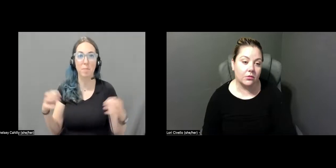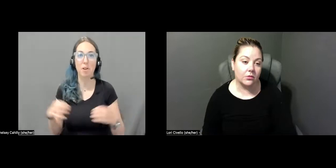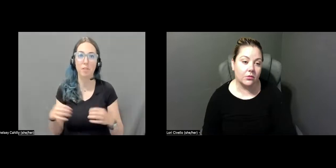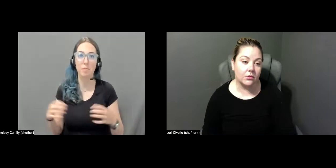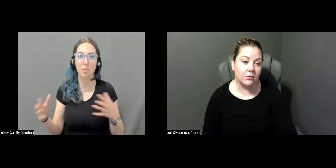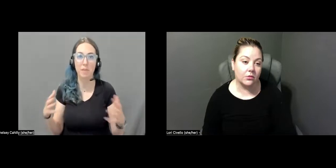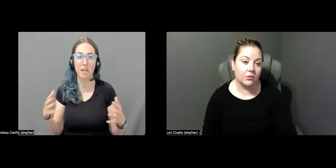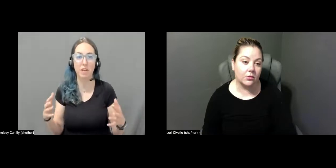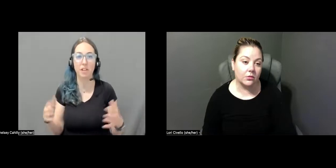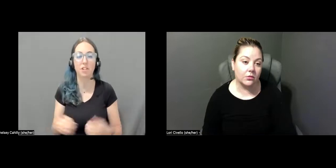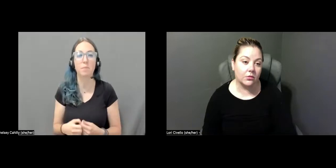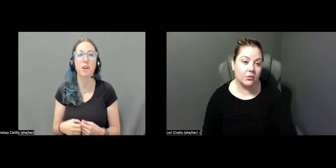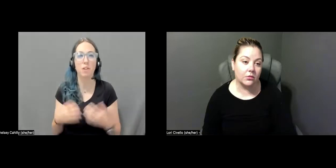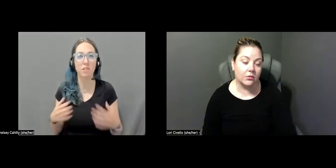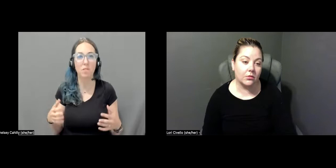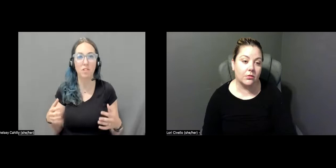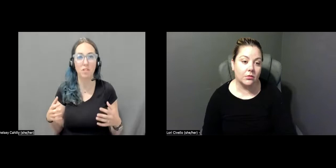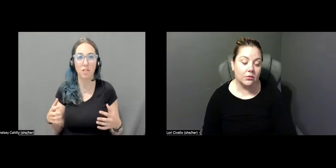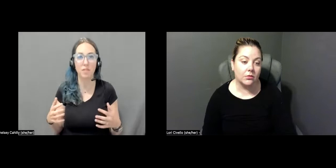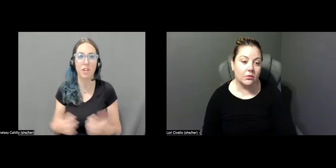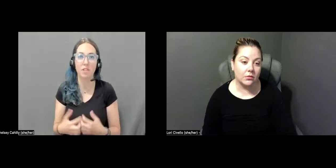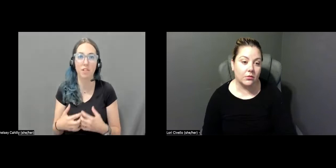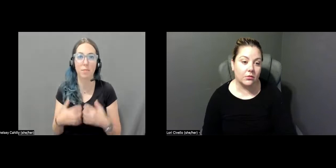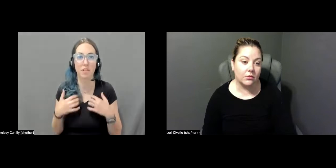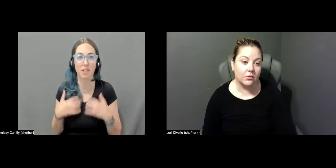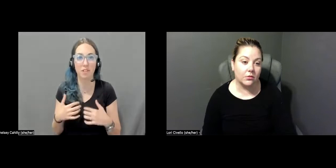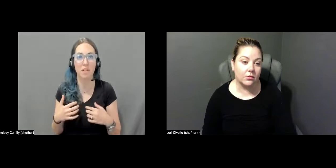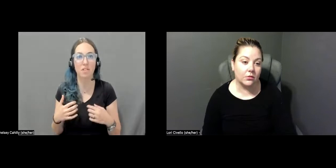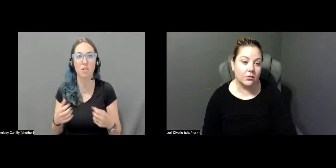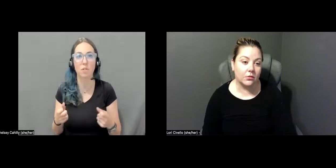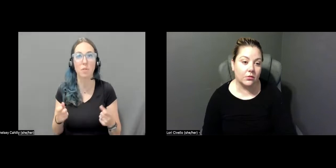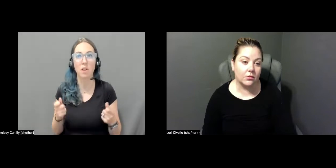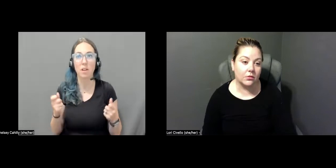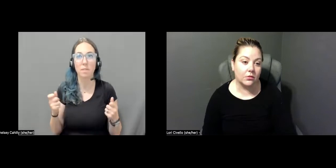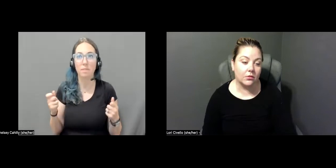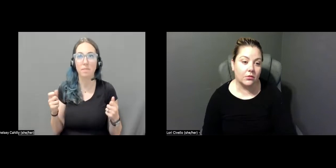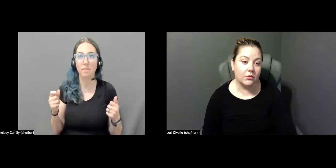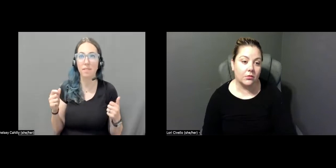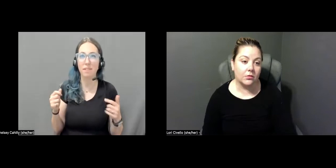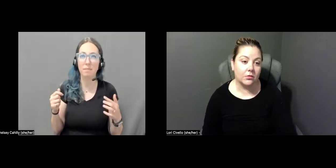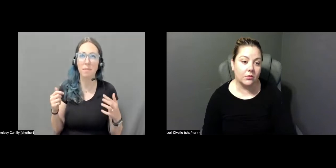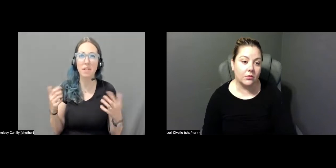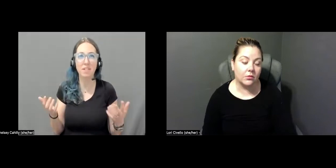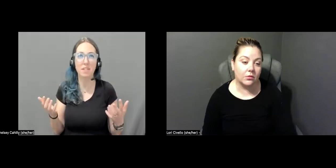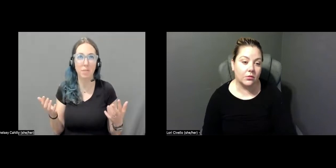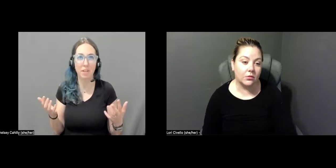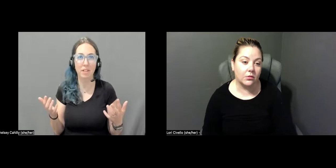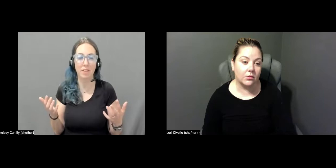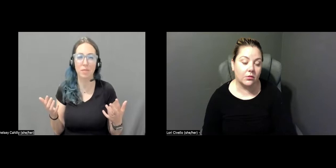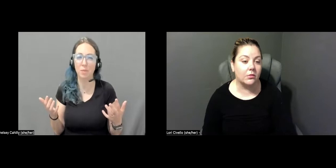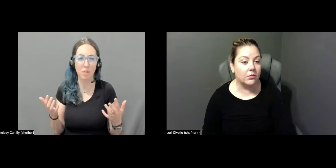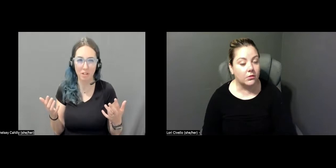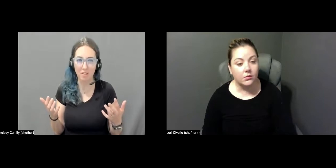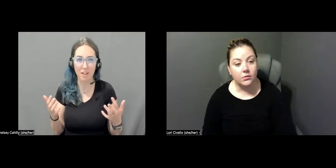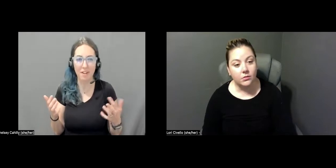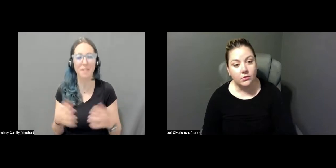to be a part of people making connections, but I also just love the challenge that it presents to me. It's so mentally stimulating, sounds